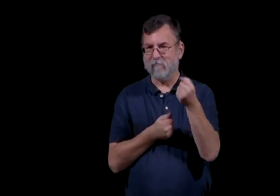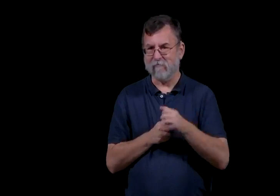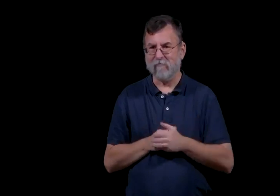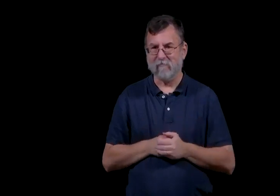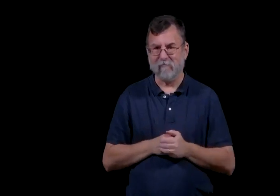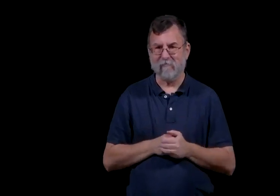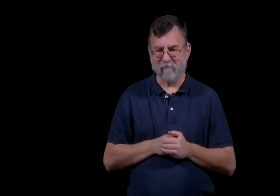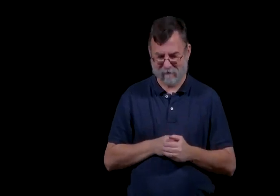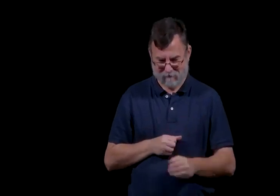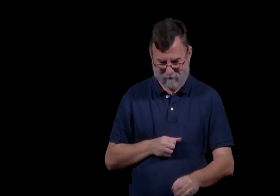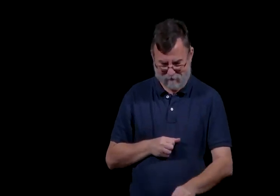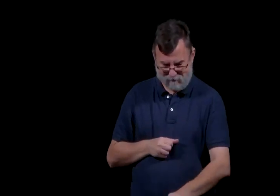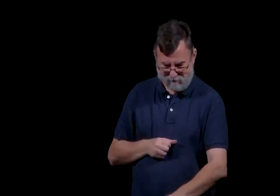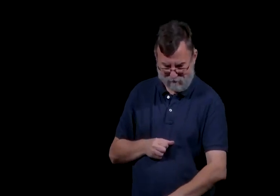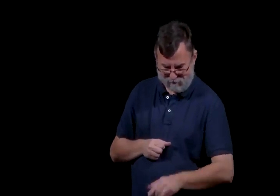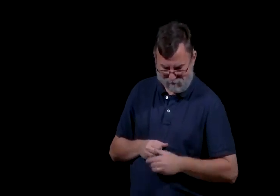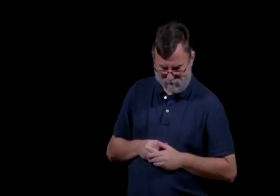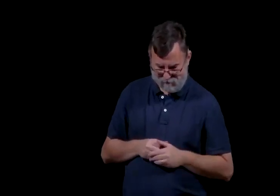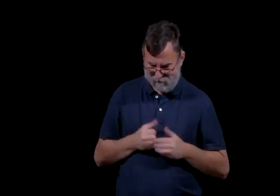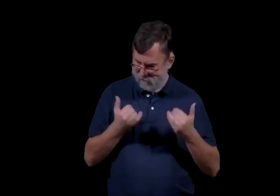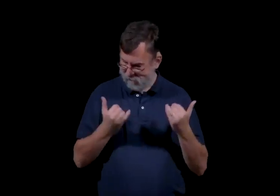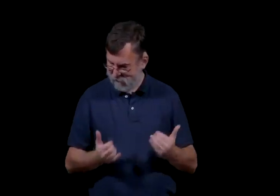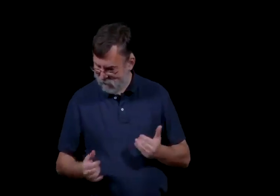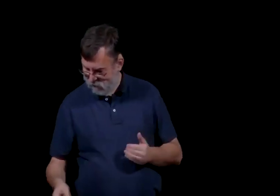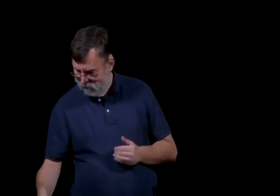will trust in him. That's the red heart bead.